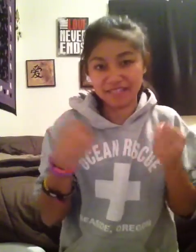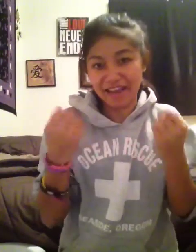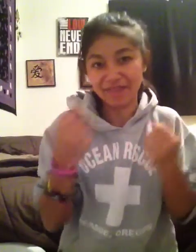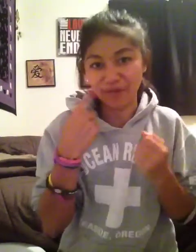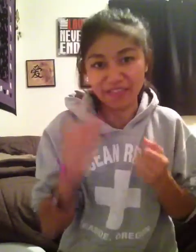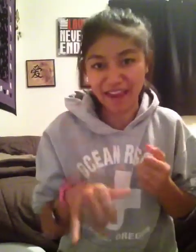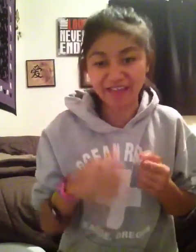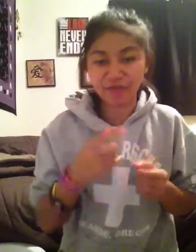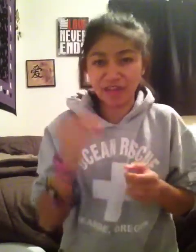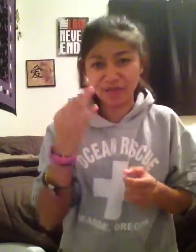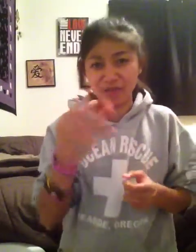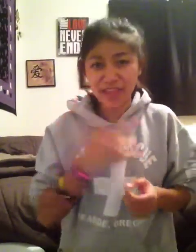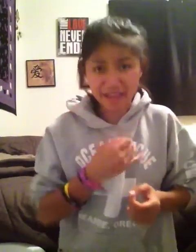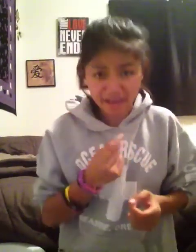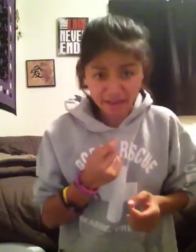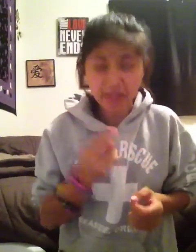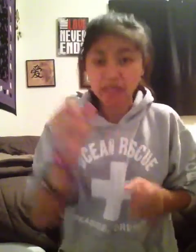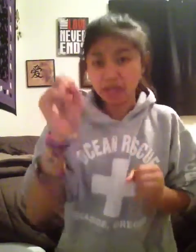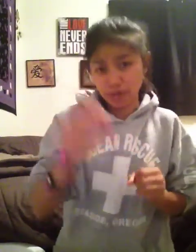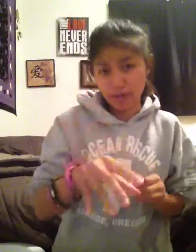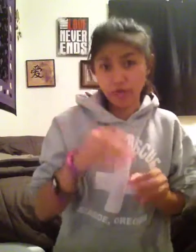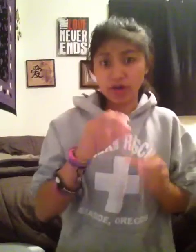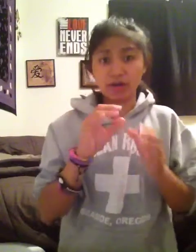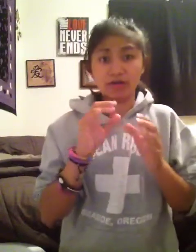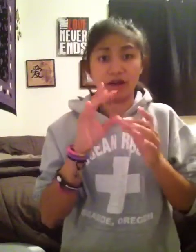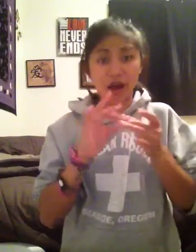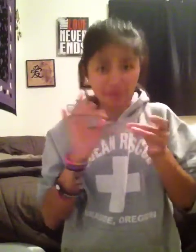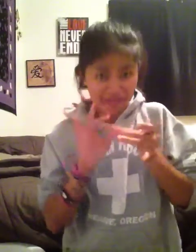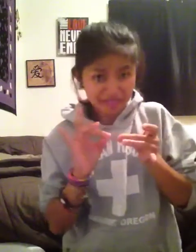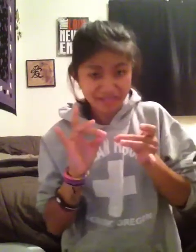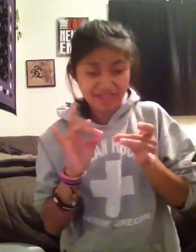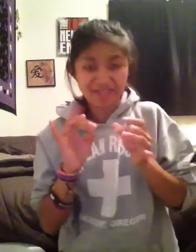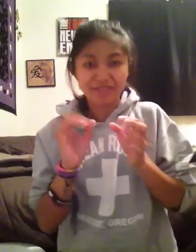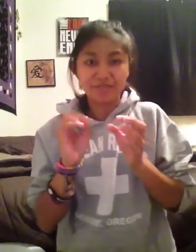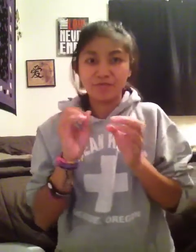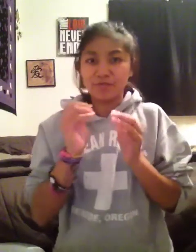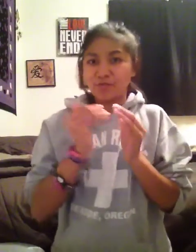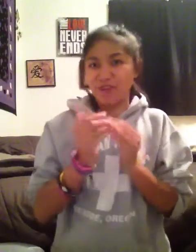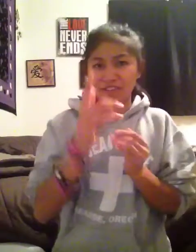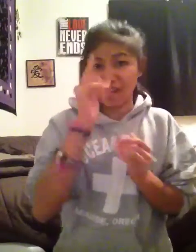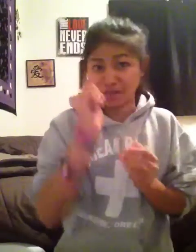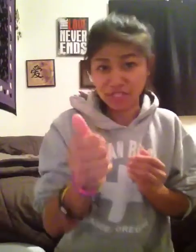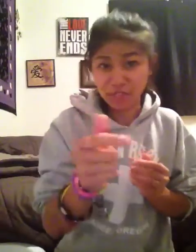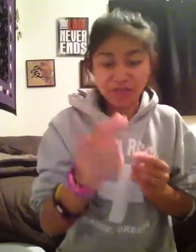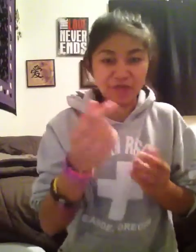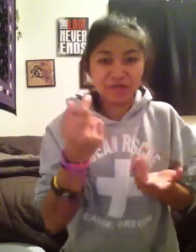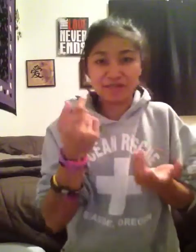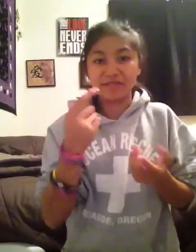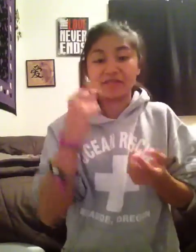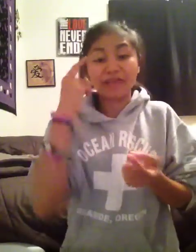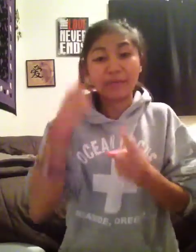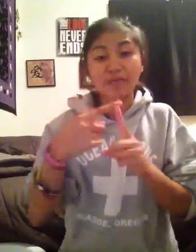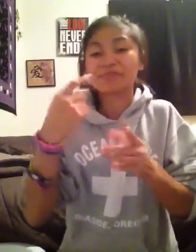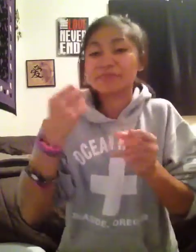sign for that. If you like it, you can put in the comments. Very obviously, they